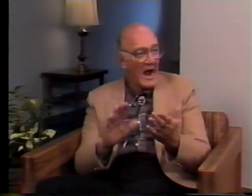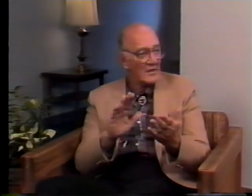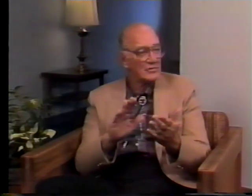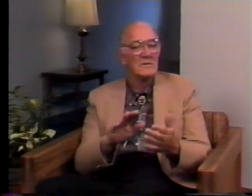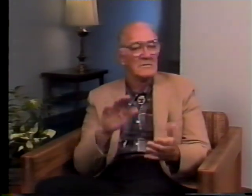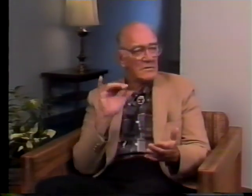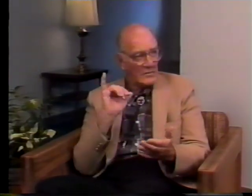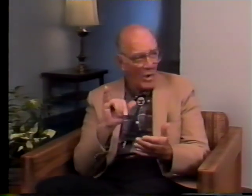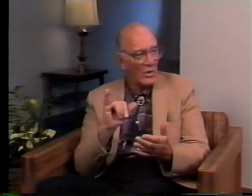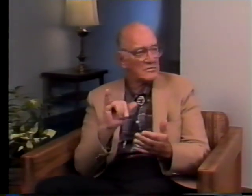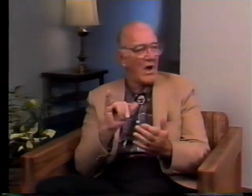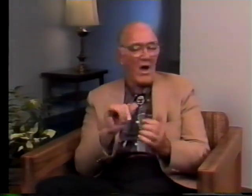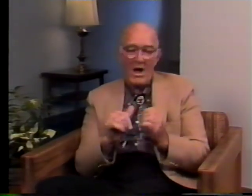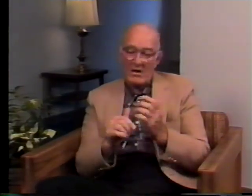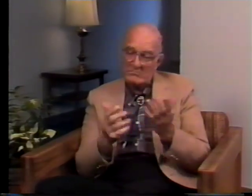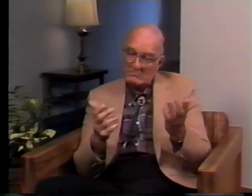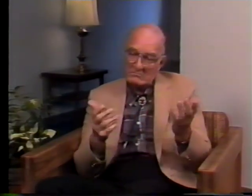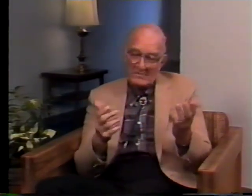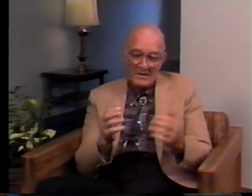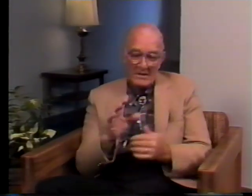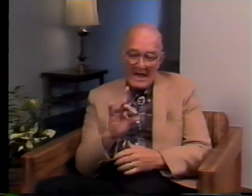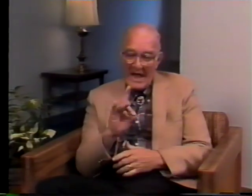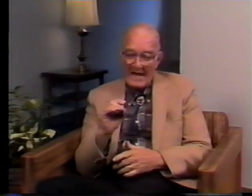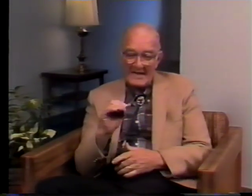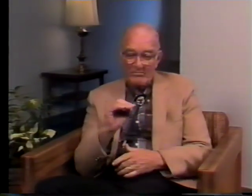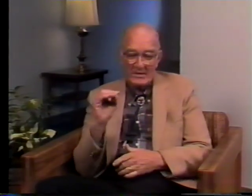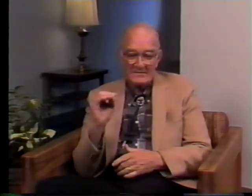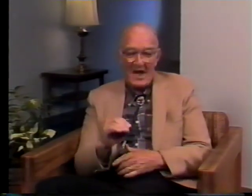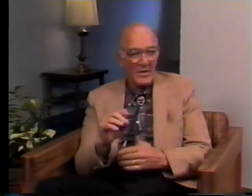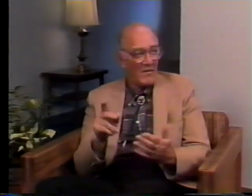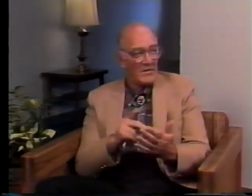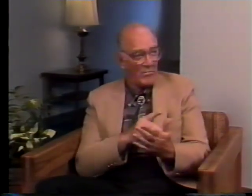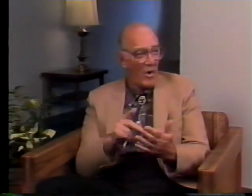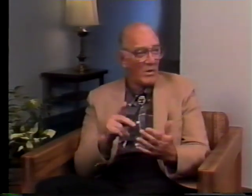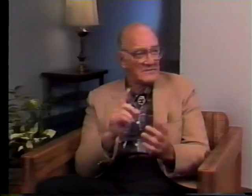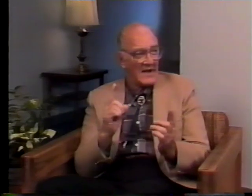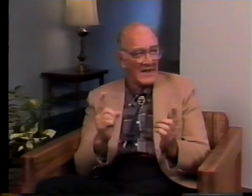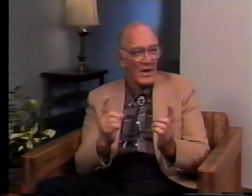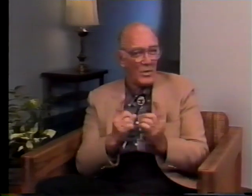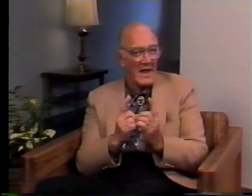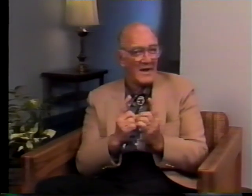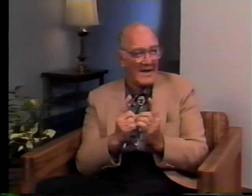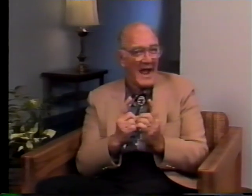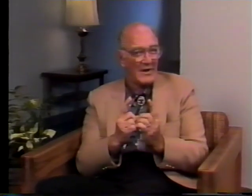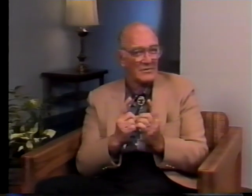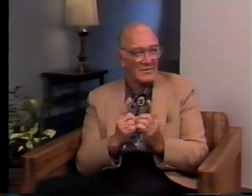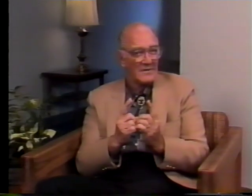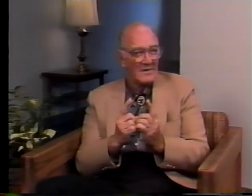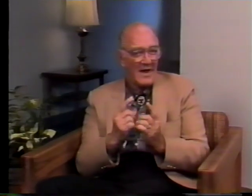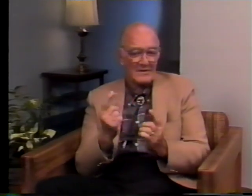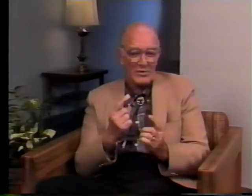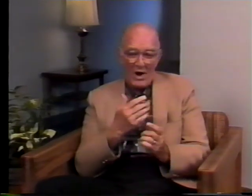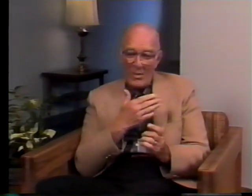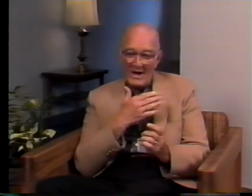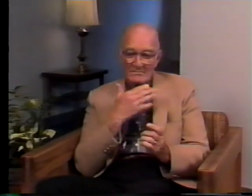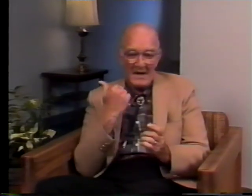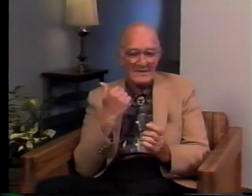college, those are 80% of the poems that they will encounter. And it's always best if